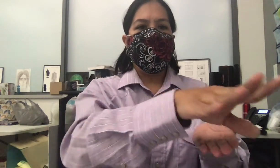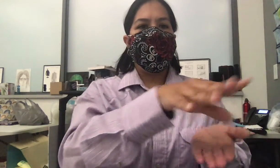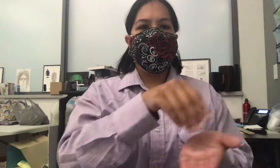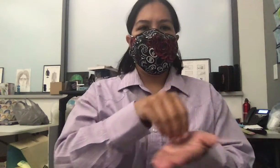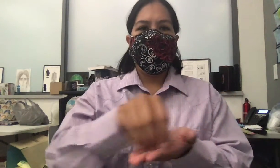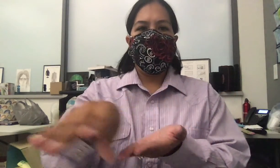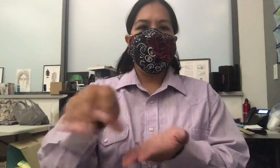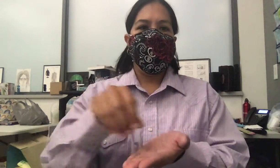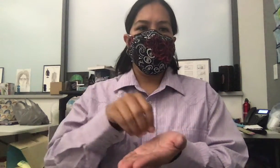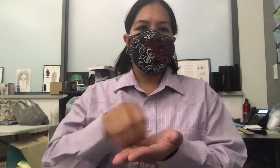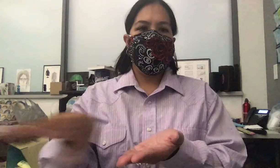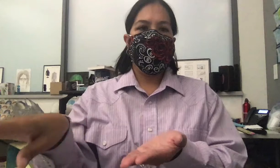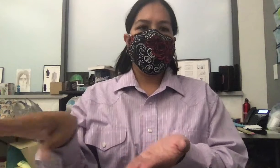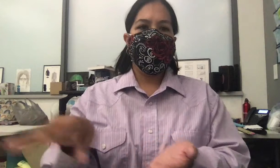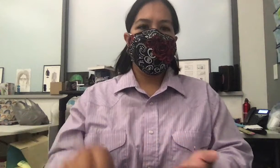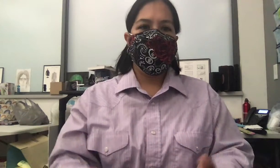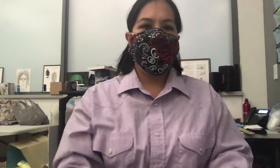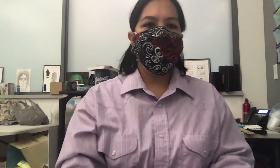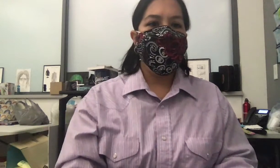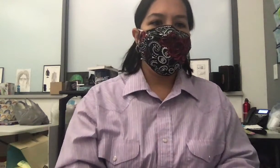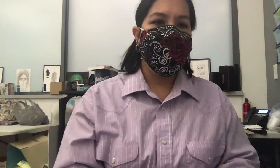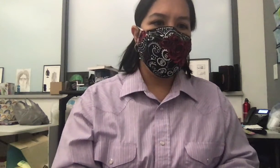message to you." And then it